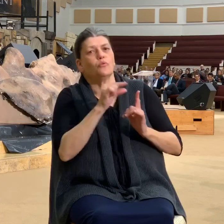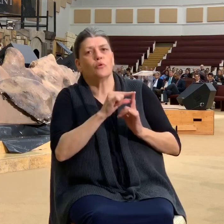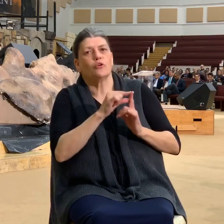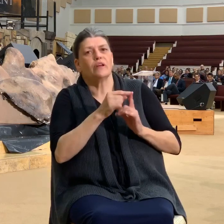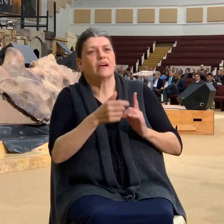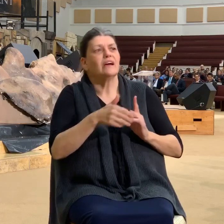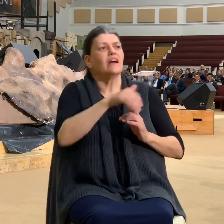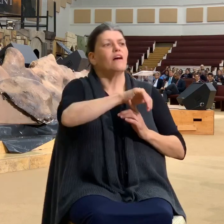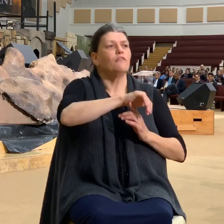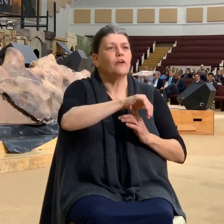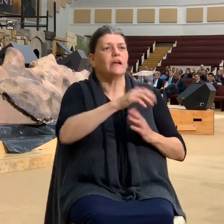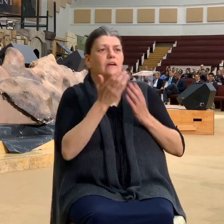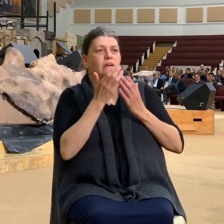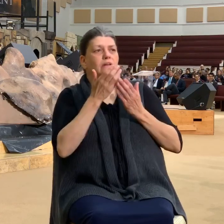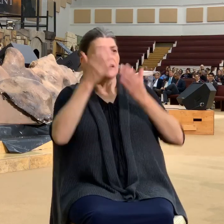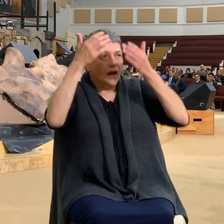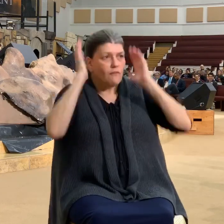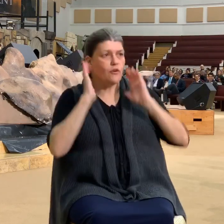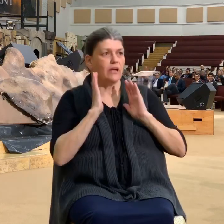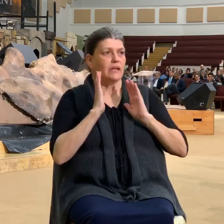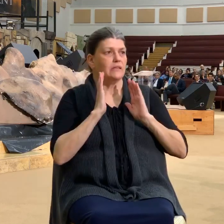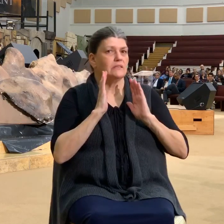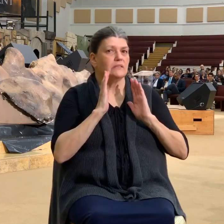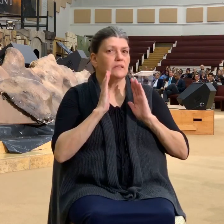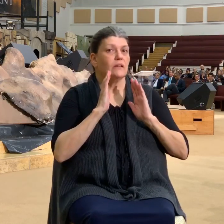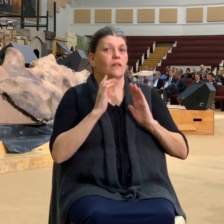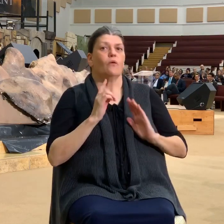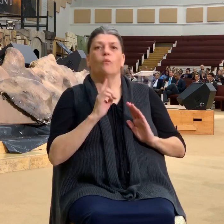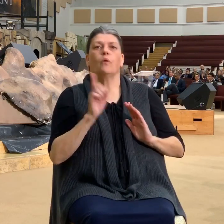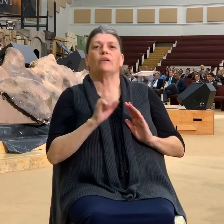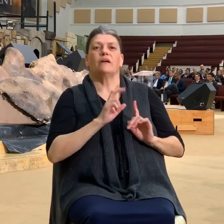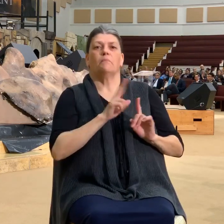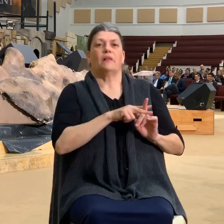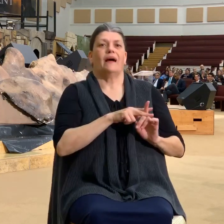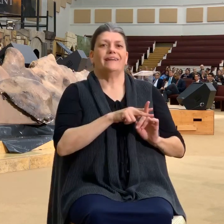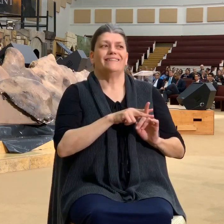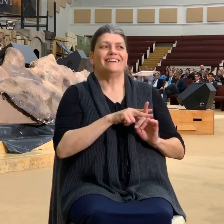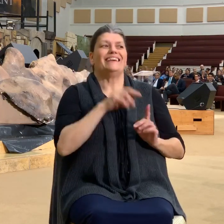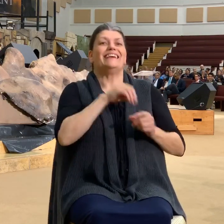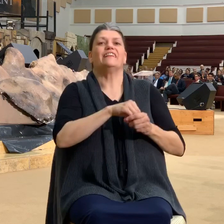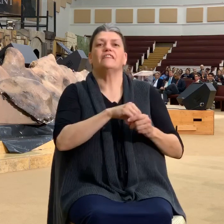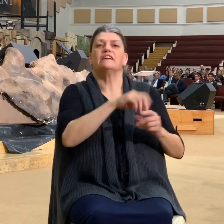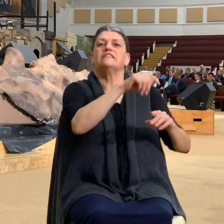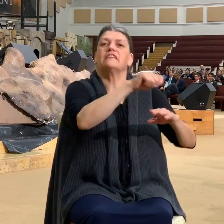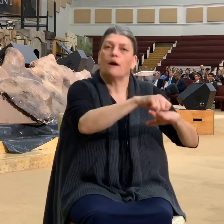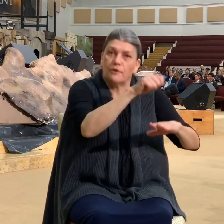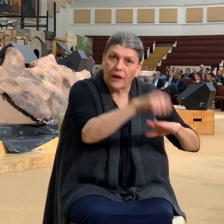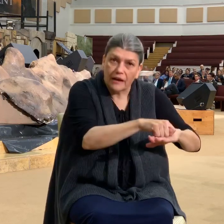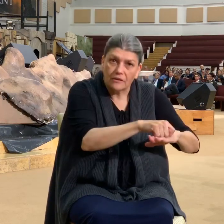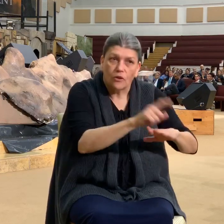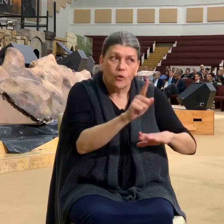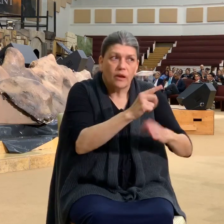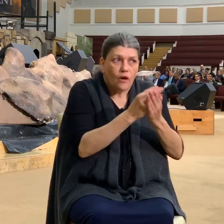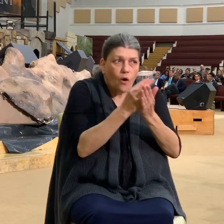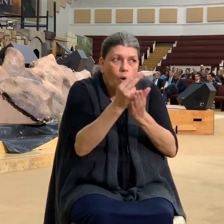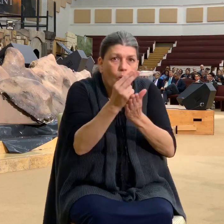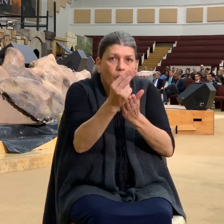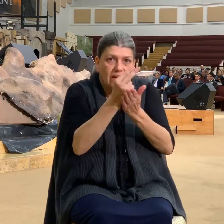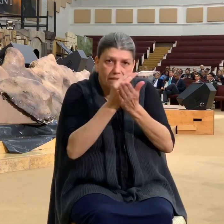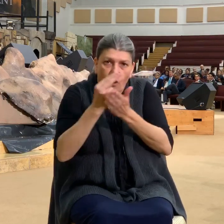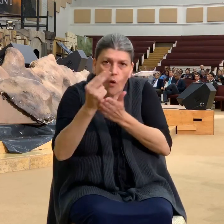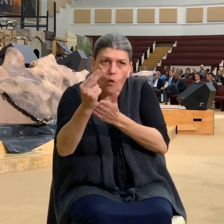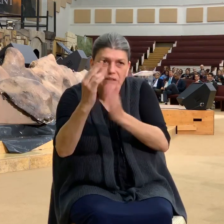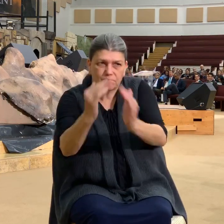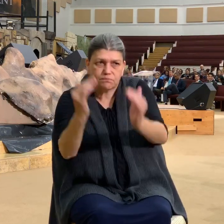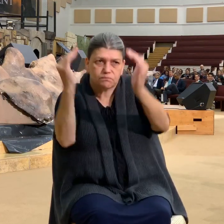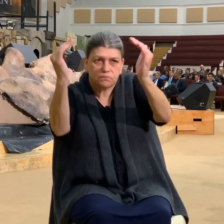applied, one of the main places where it is applied is in the tabernacle. where in the Holiest of Holies you had